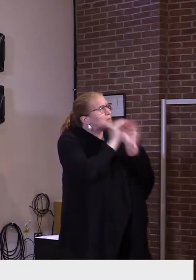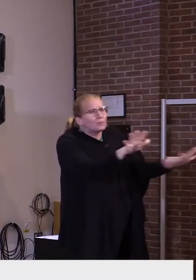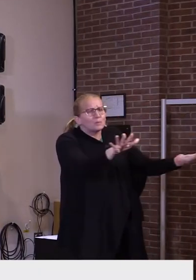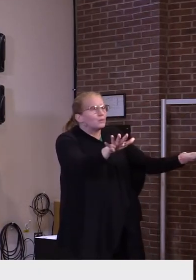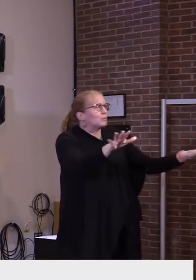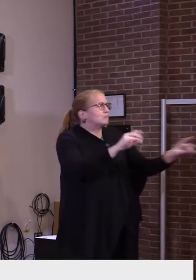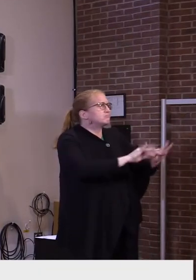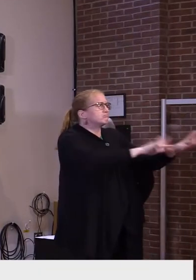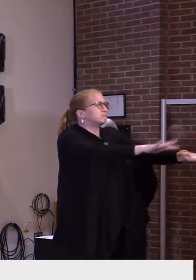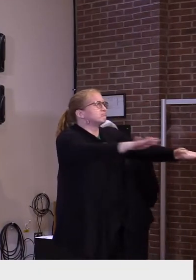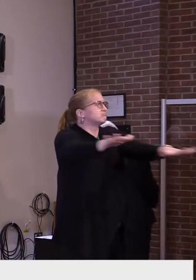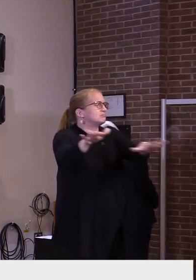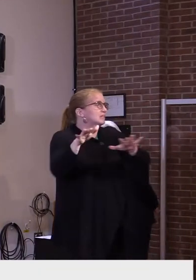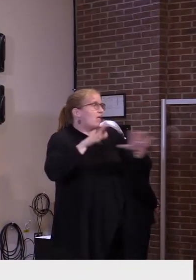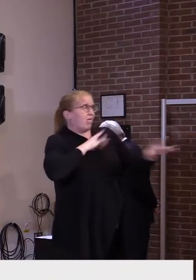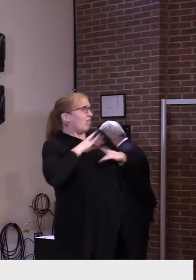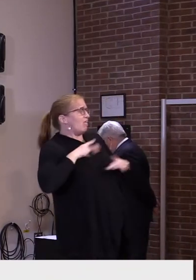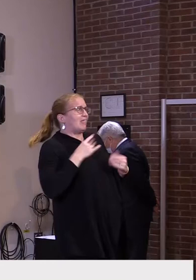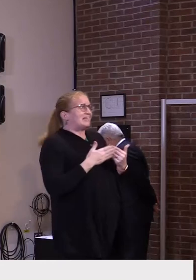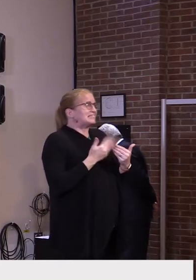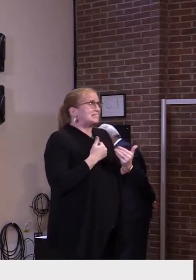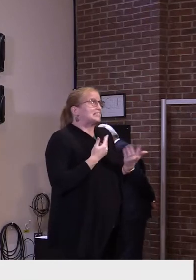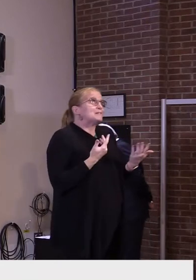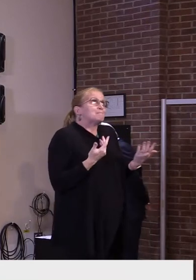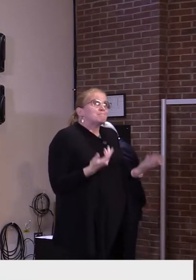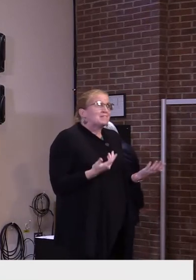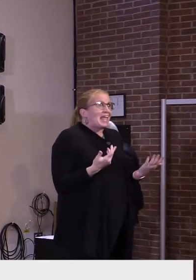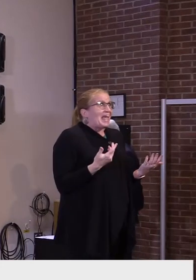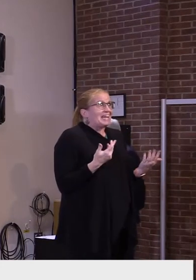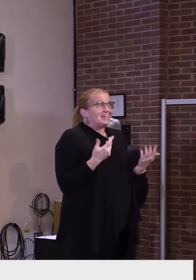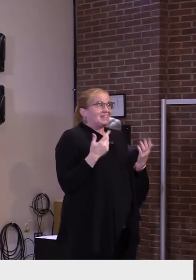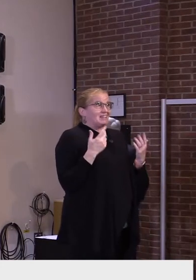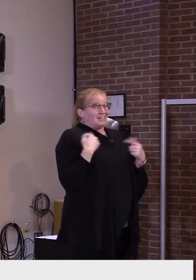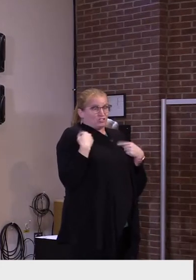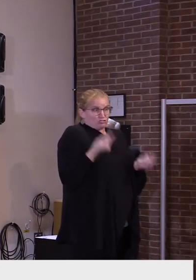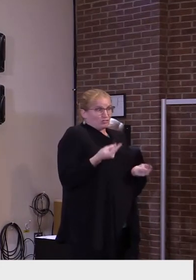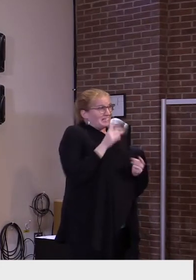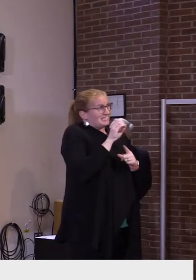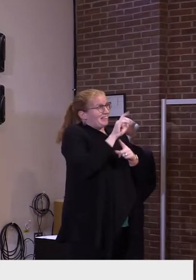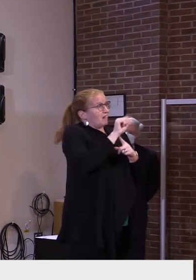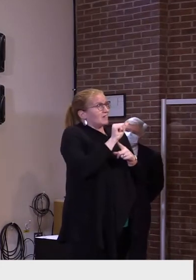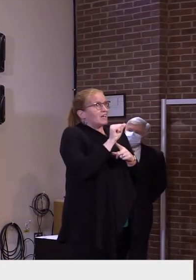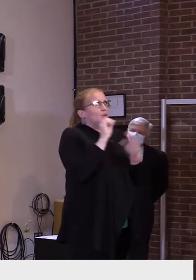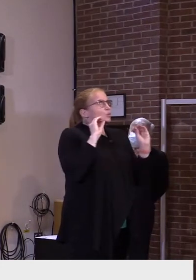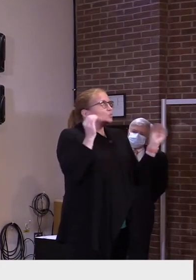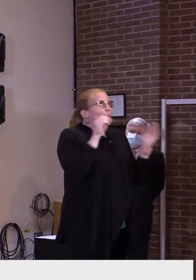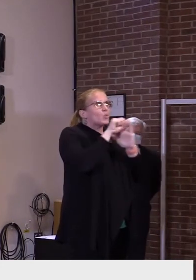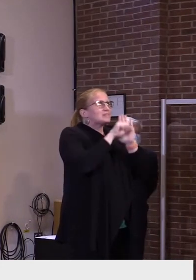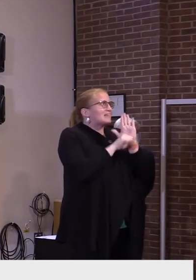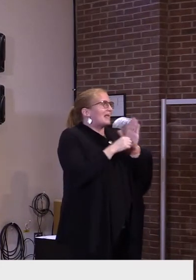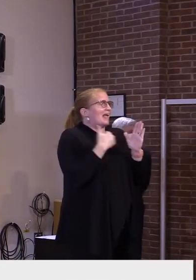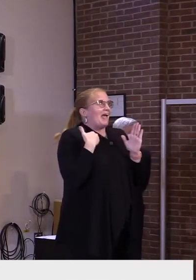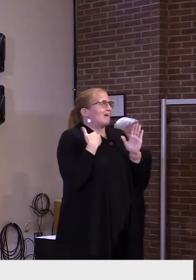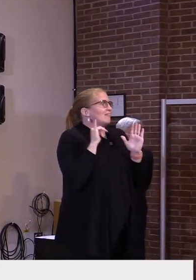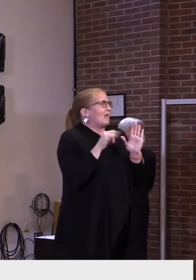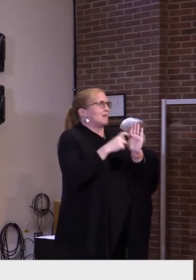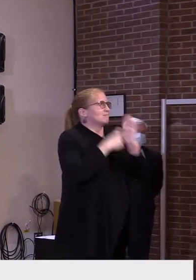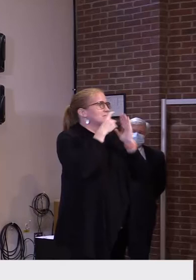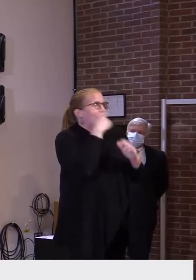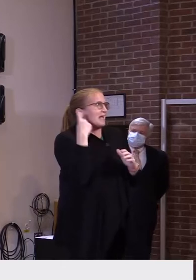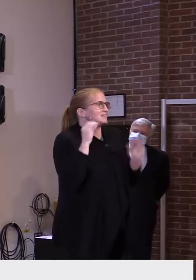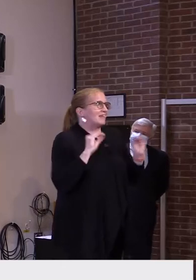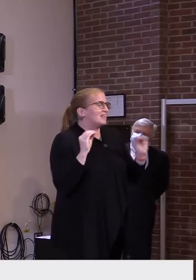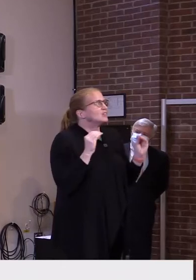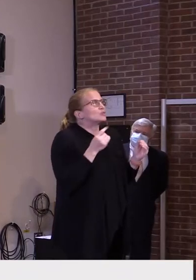and we've had so few states that have had mandates during this time, the word is not in about how